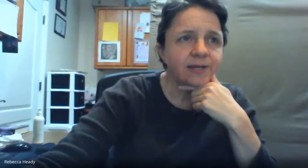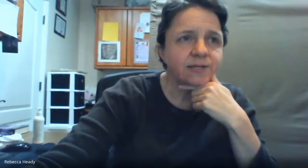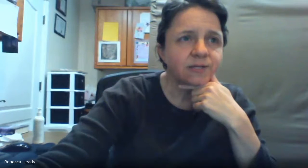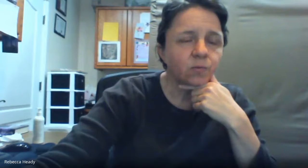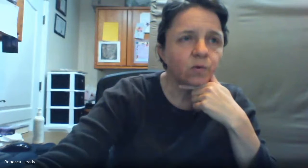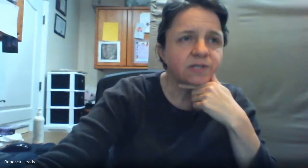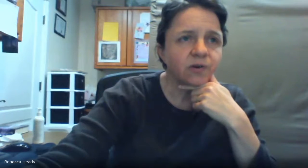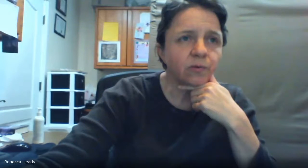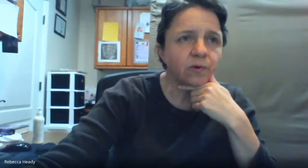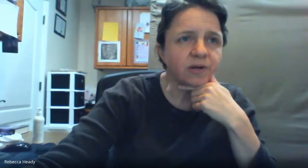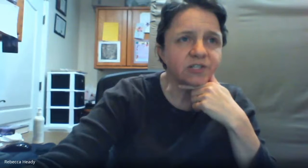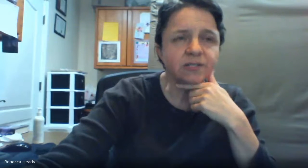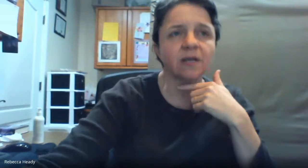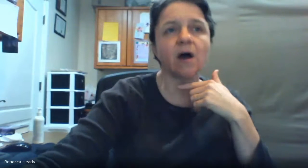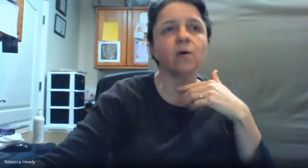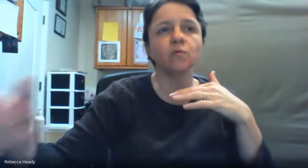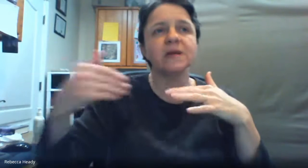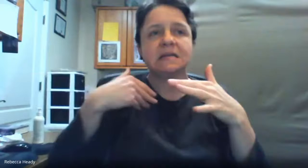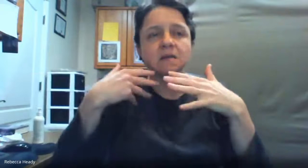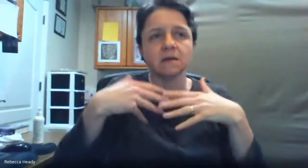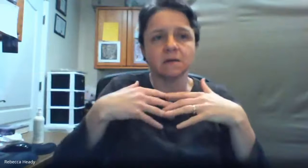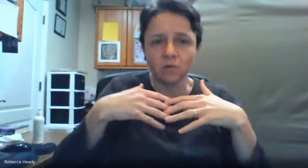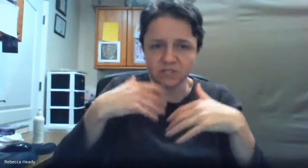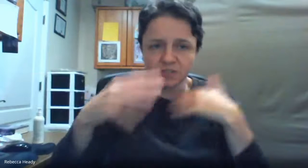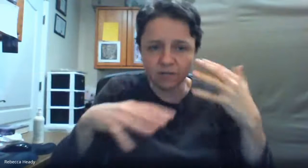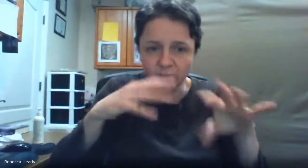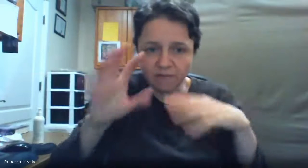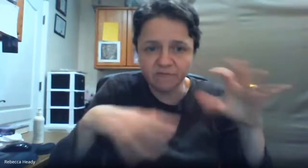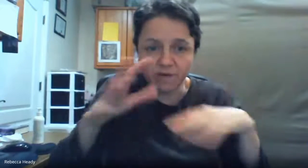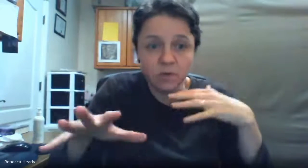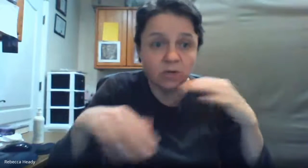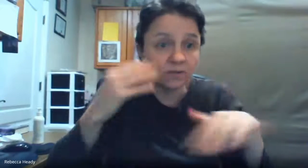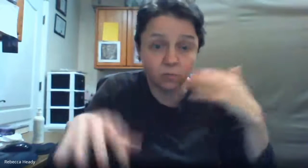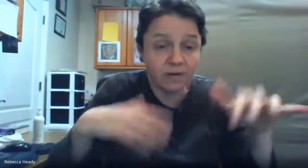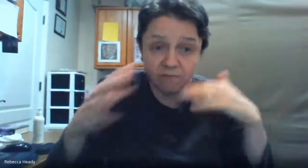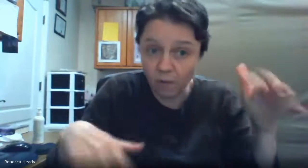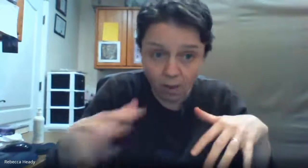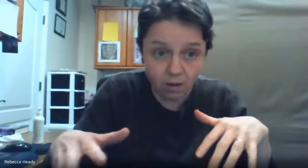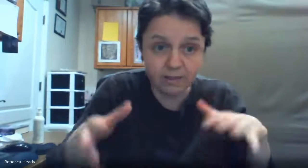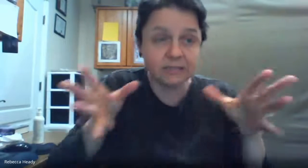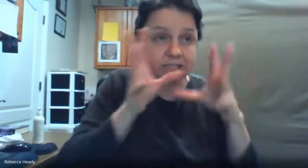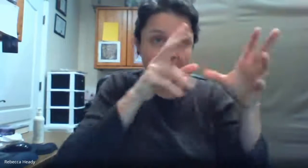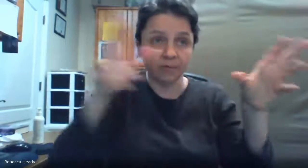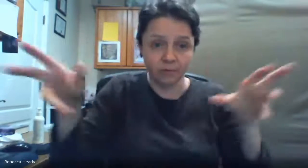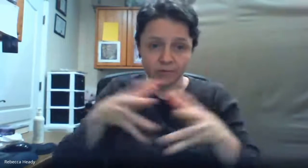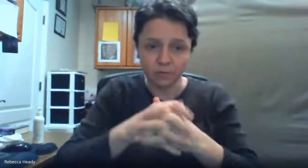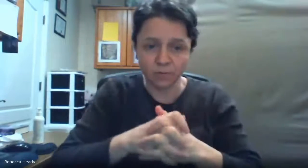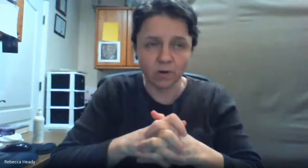And we'll just go through the questions, and I'll read the questions. And if you have them in front of you, you can also read and follow along and then see how they're doing the